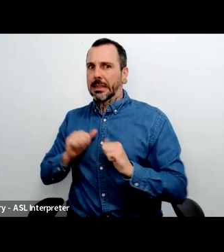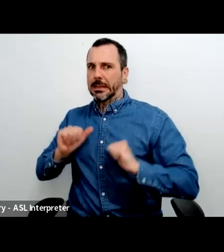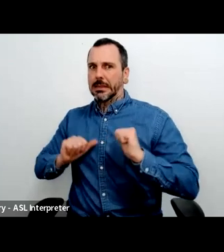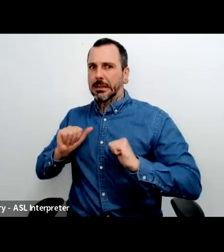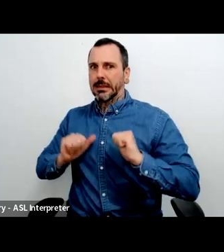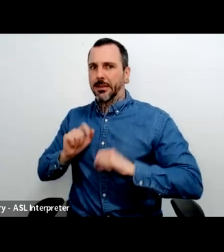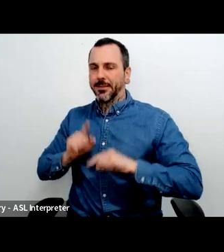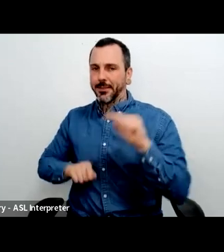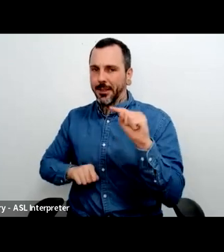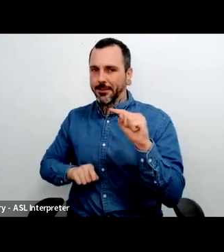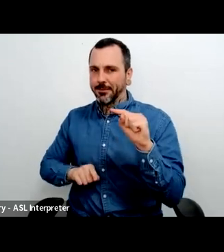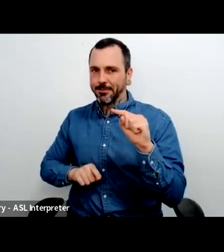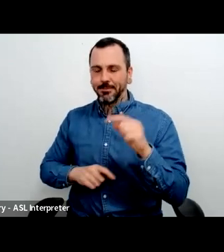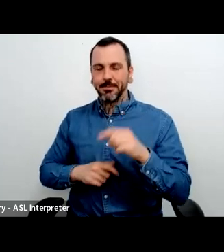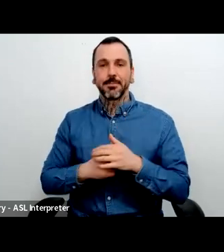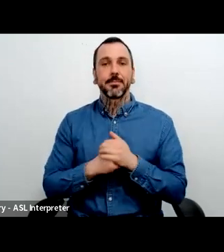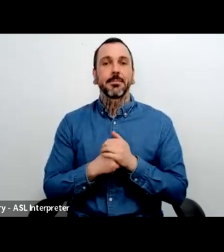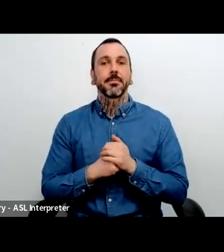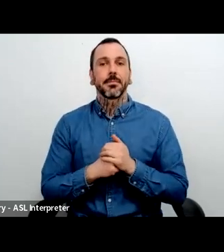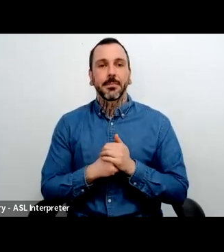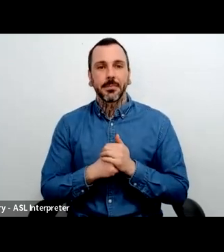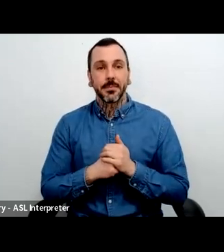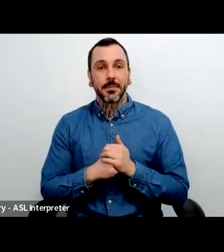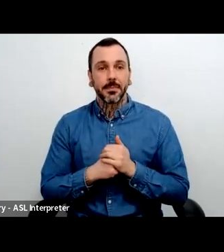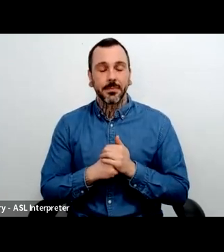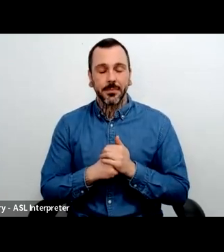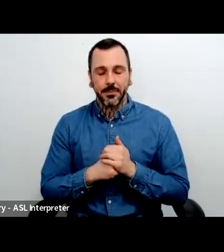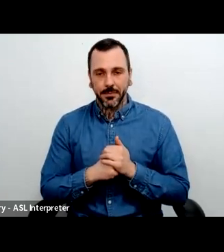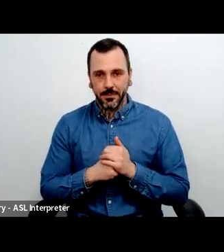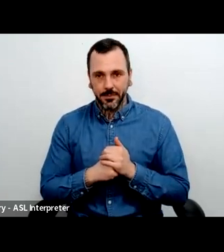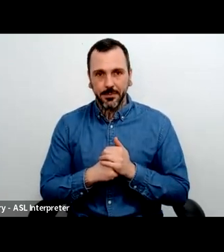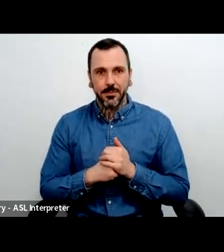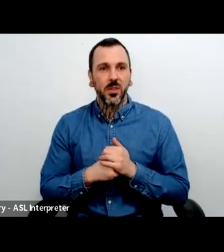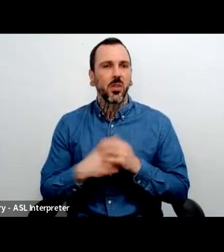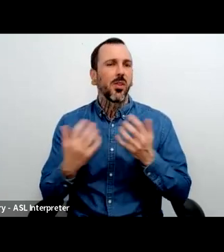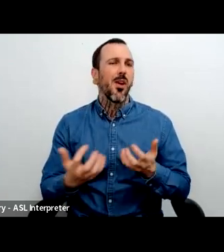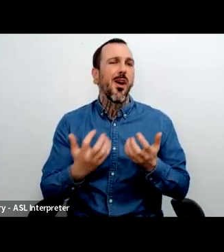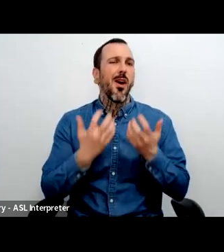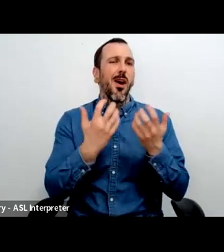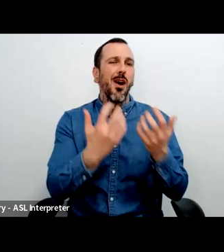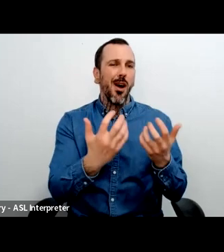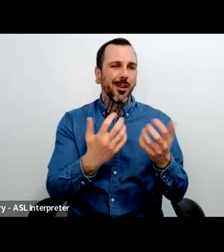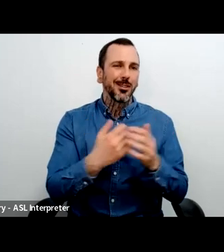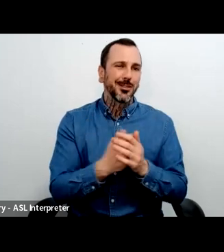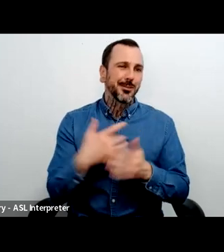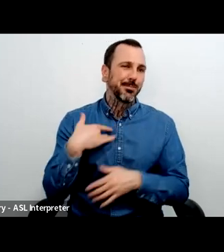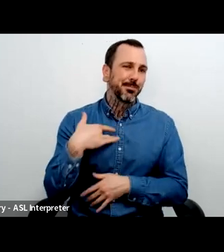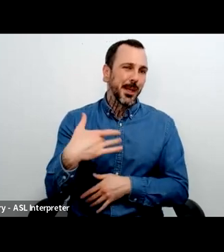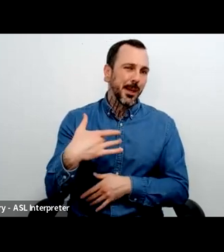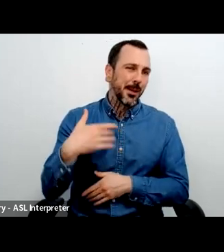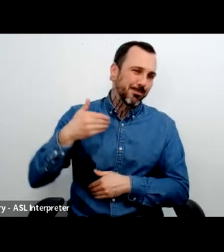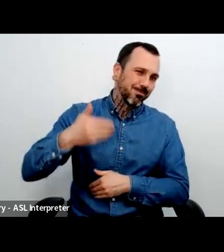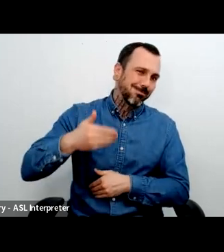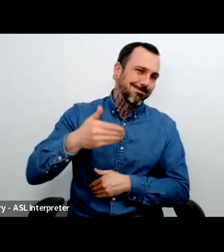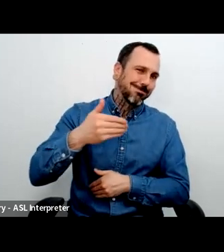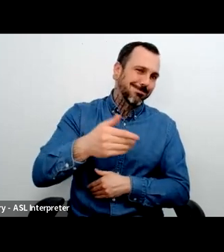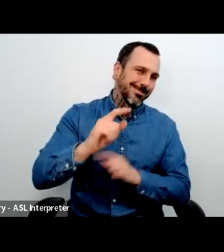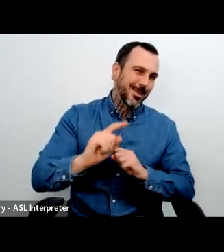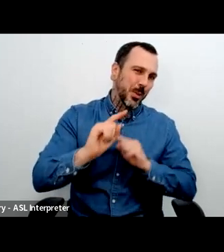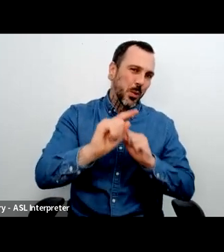mentioned, the traditional audience, or what we call the traditional audience for some of the big institutions,